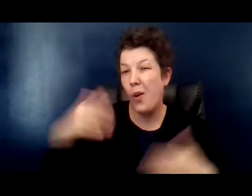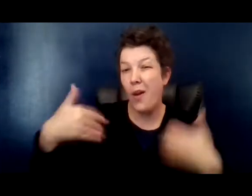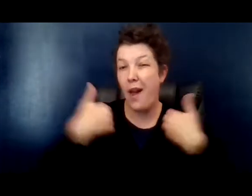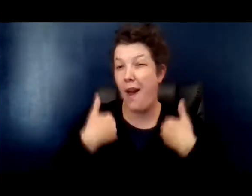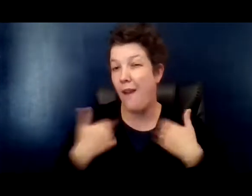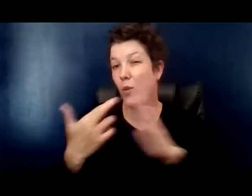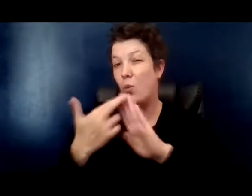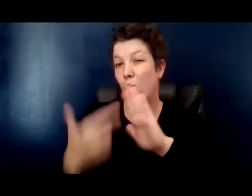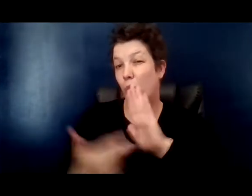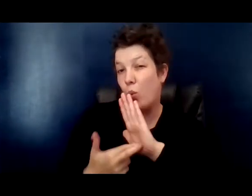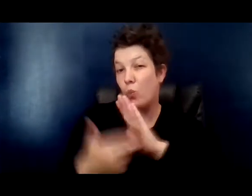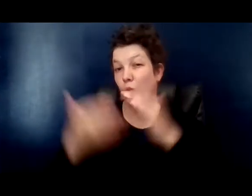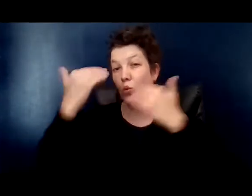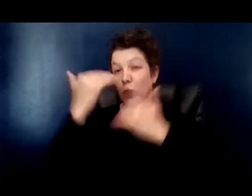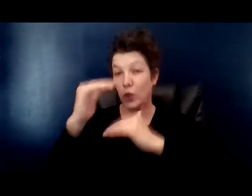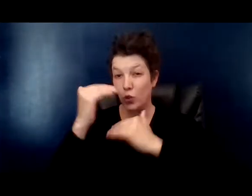to,